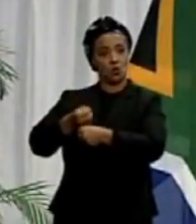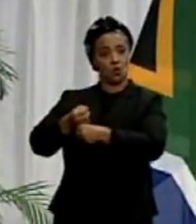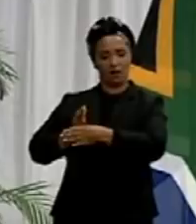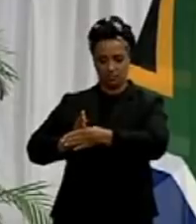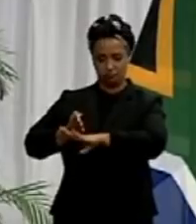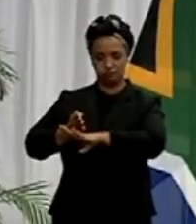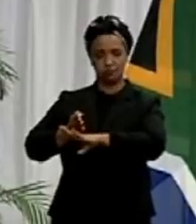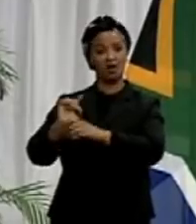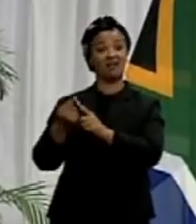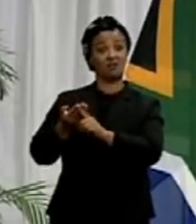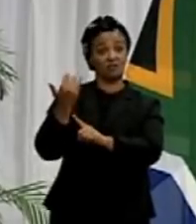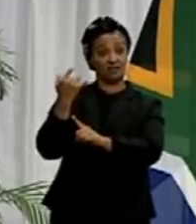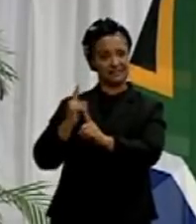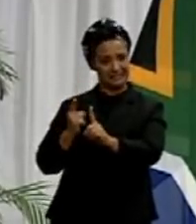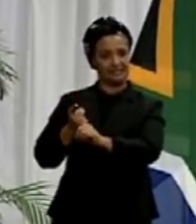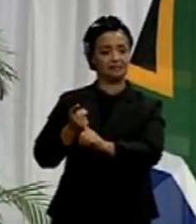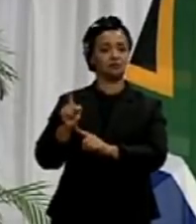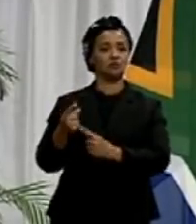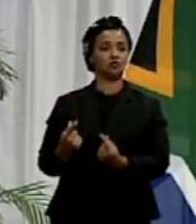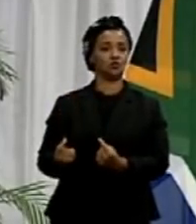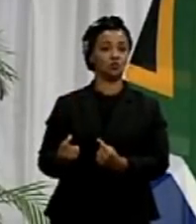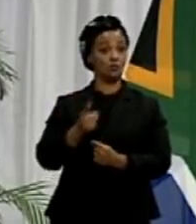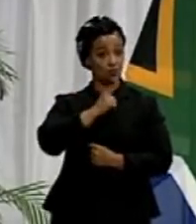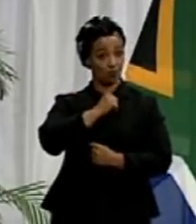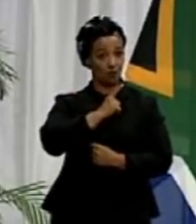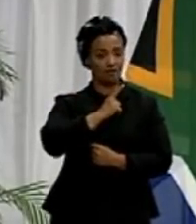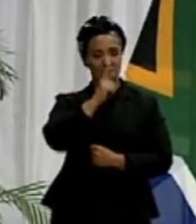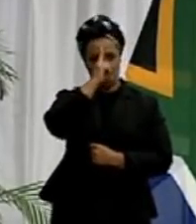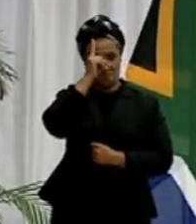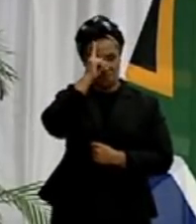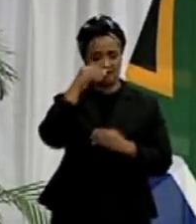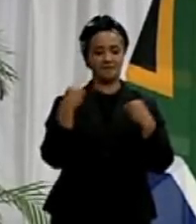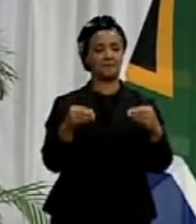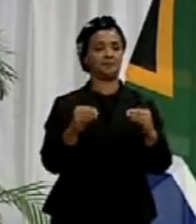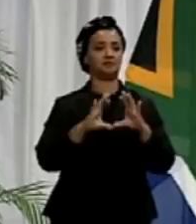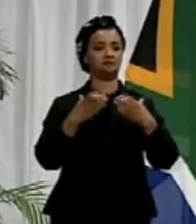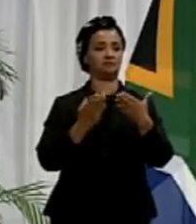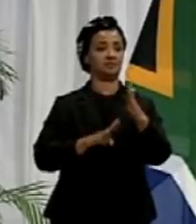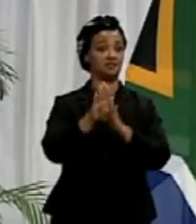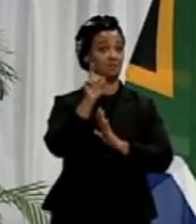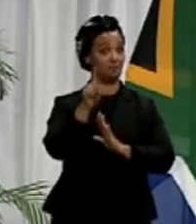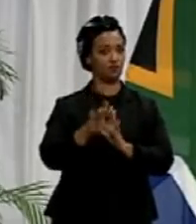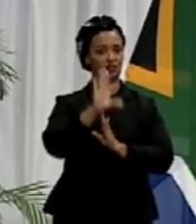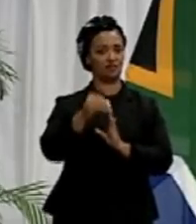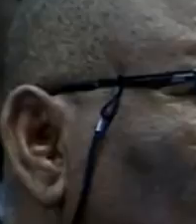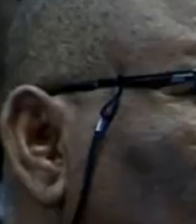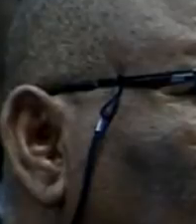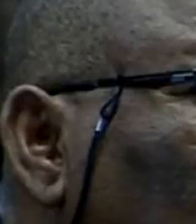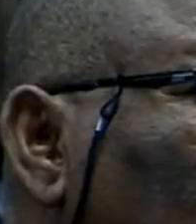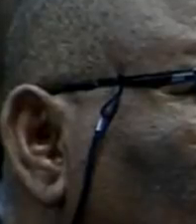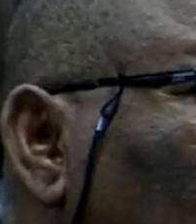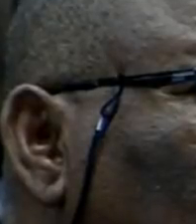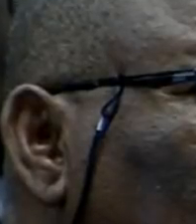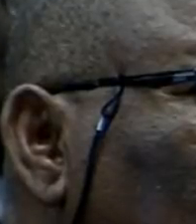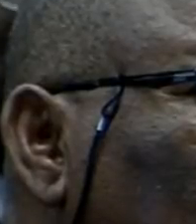it once possessed for the enhancement of black business development in our country. We